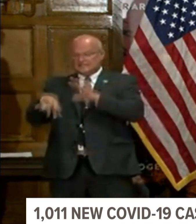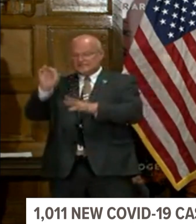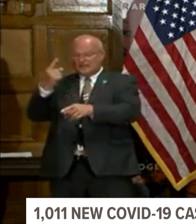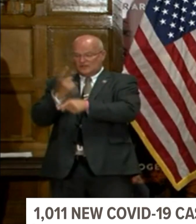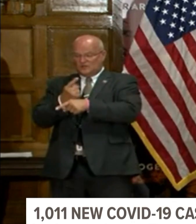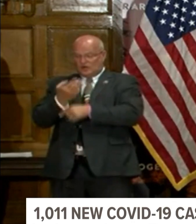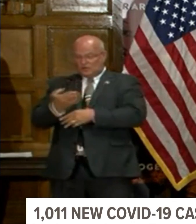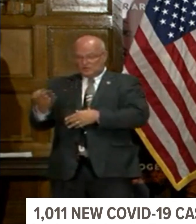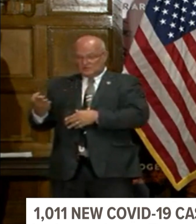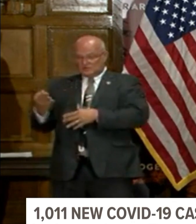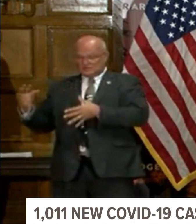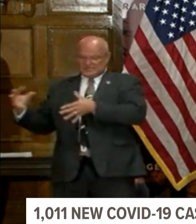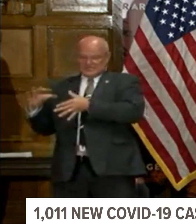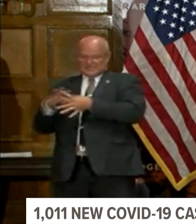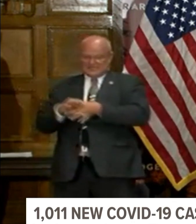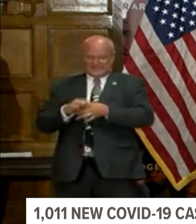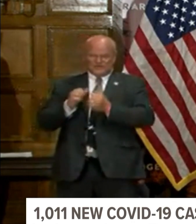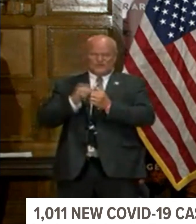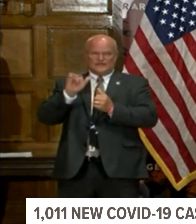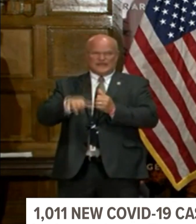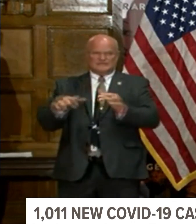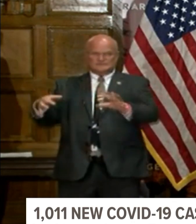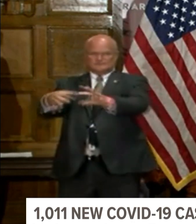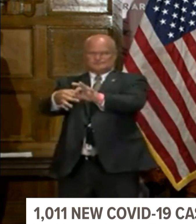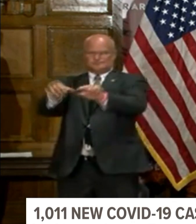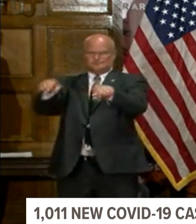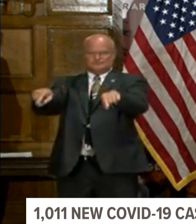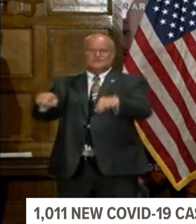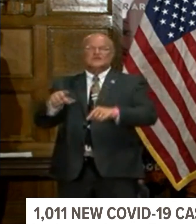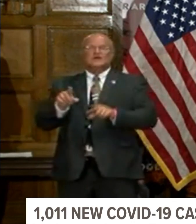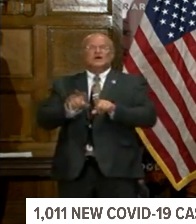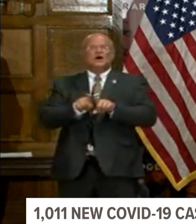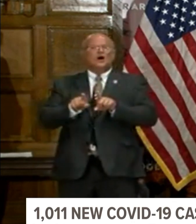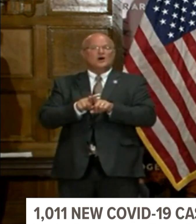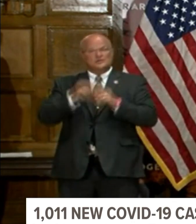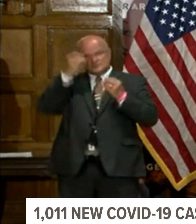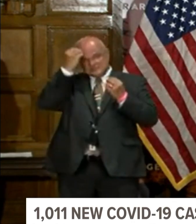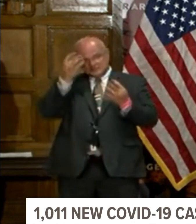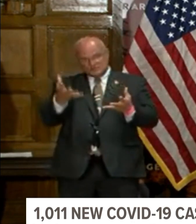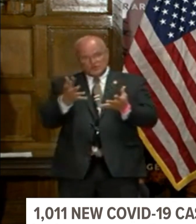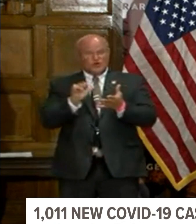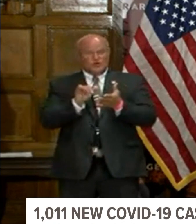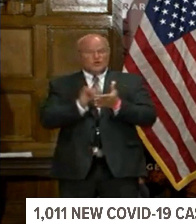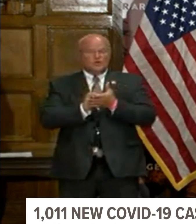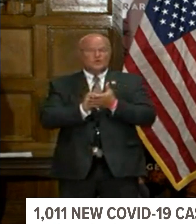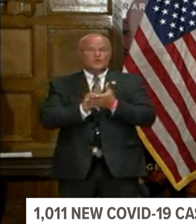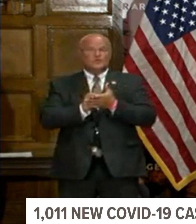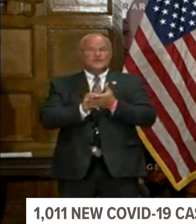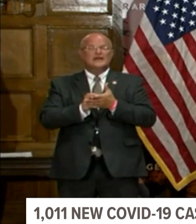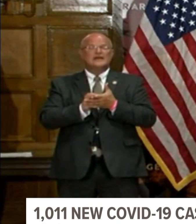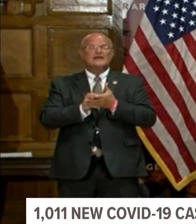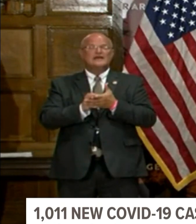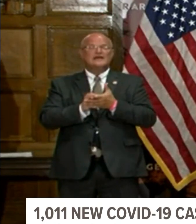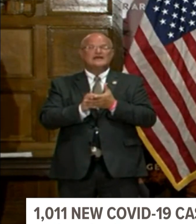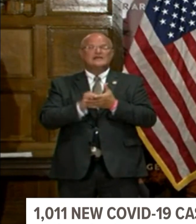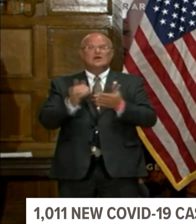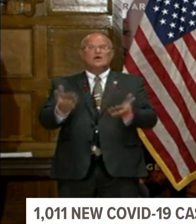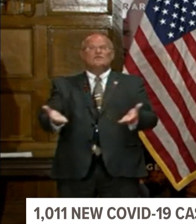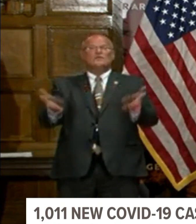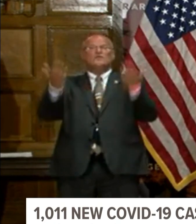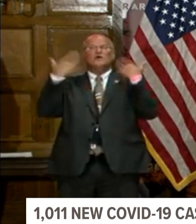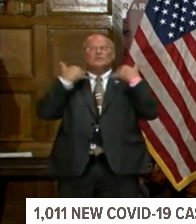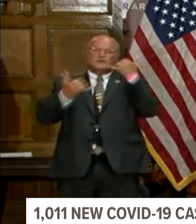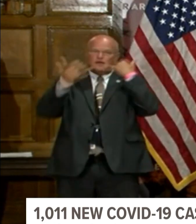the right resources and connect the caller with those resources. I would also point out that there has been an overwhelming number